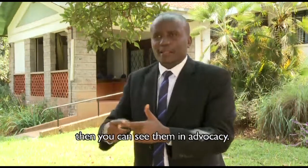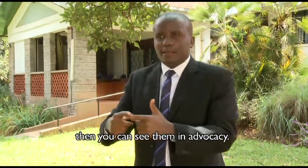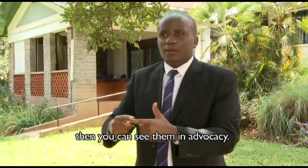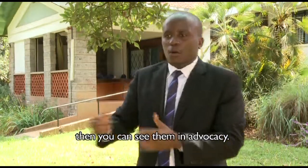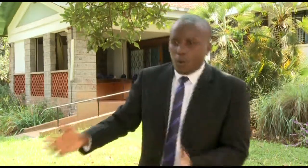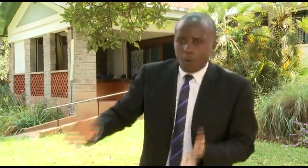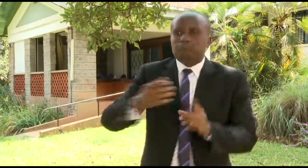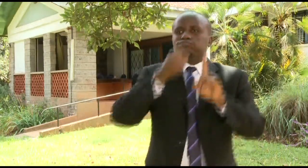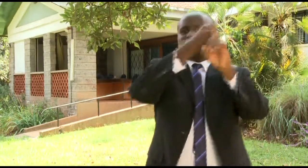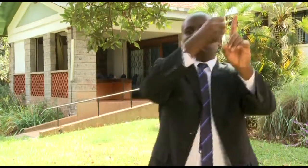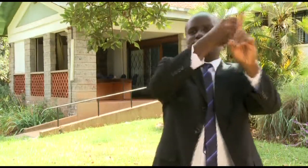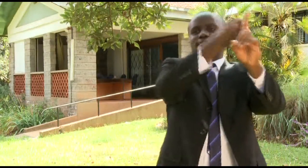advocacy.